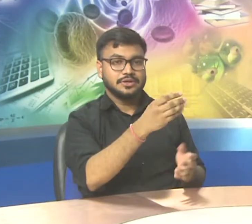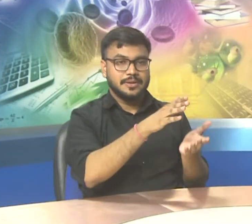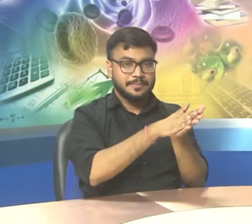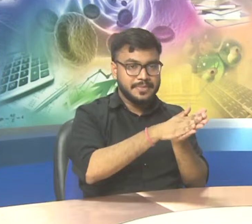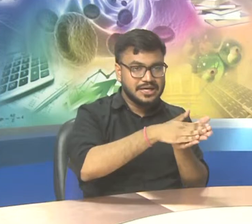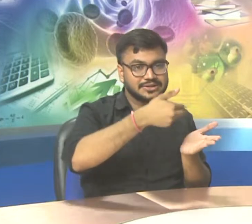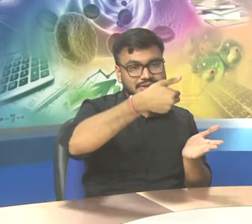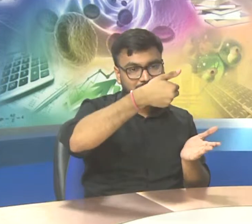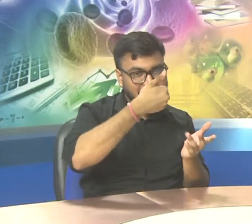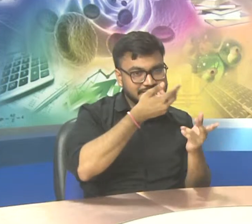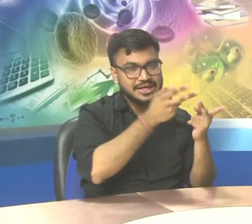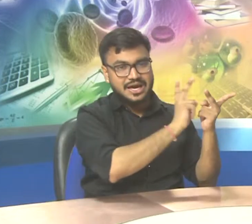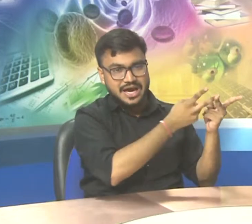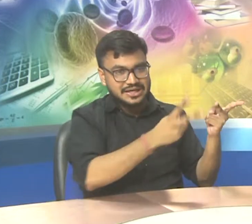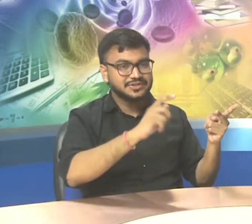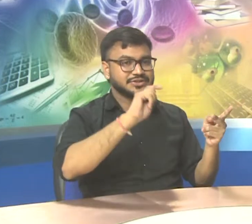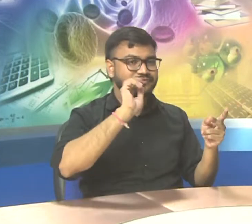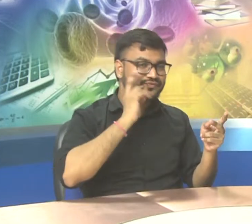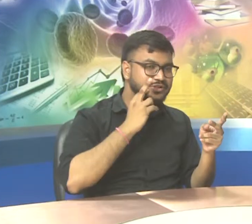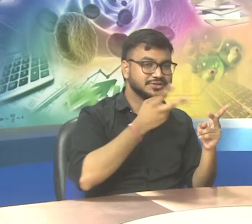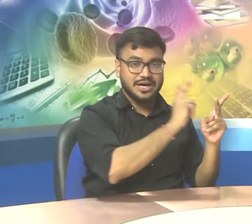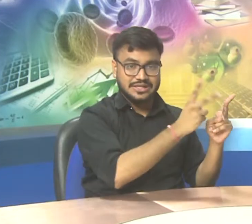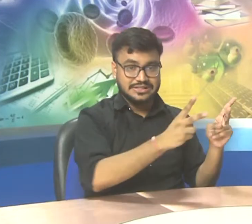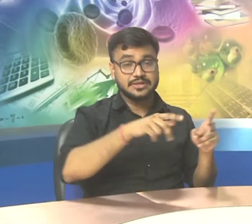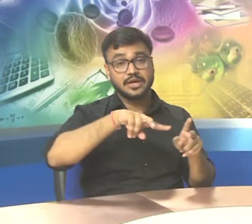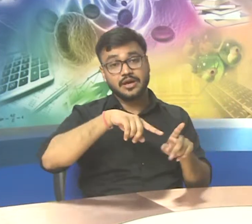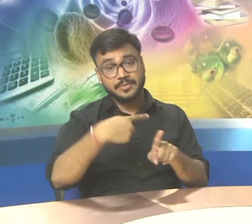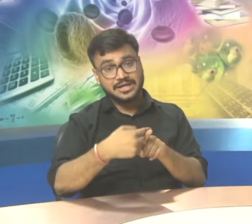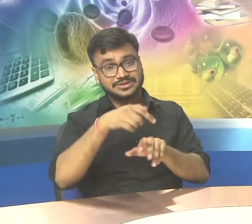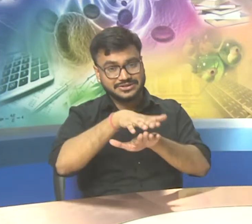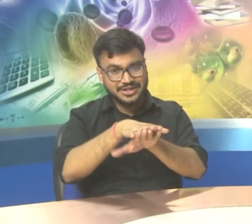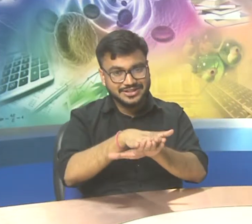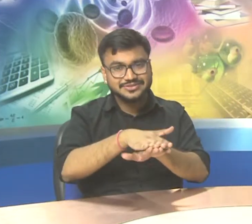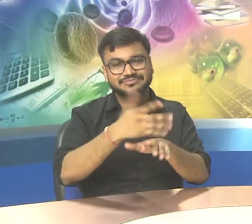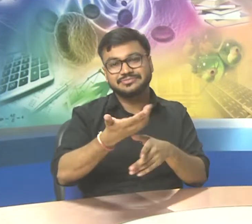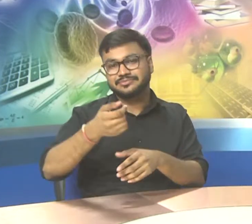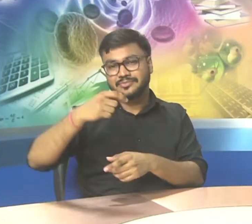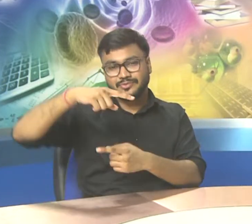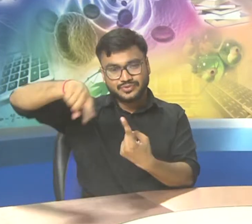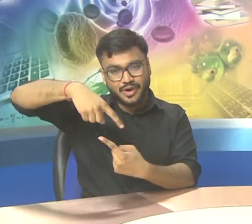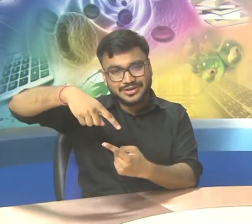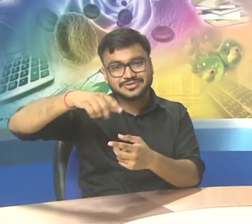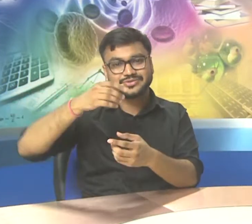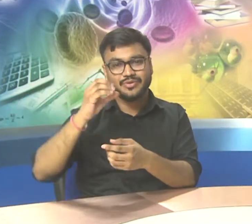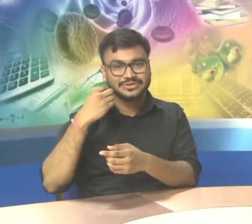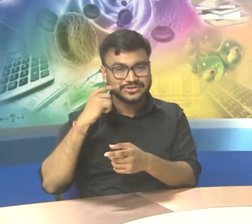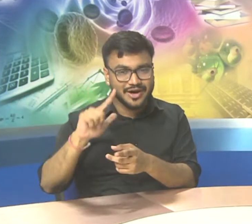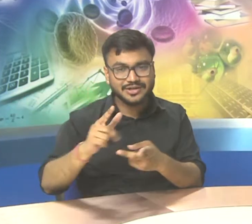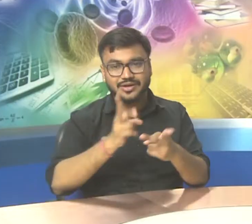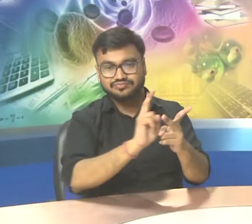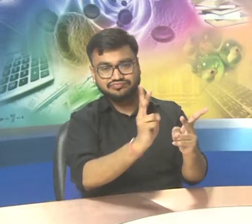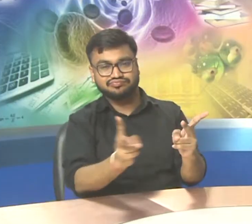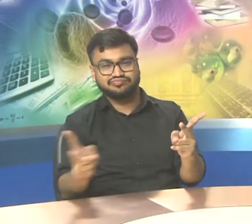Macronutrients, as shown in this slide, macronutrients are nutrients that our body